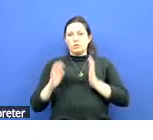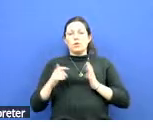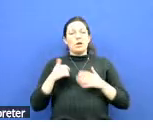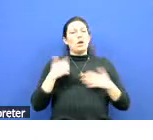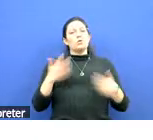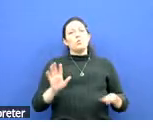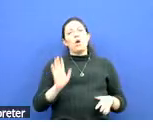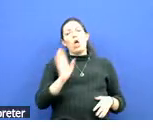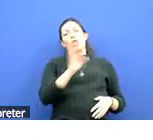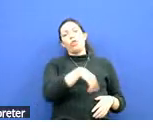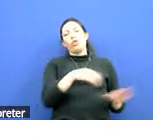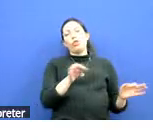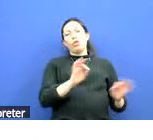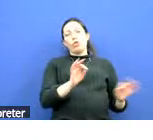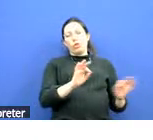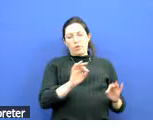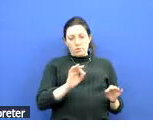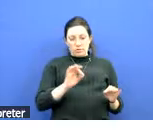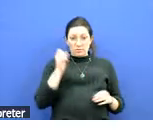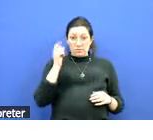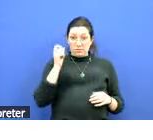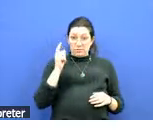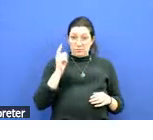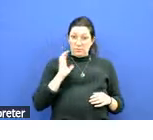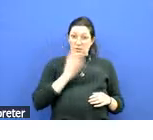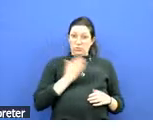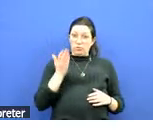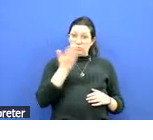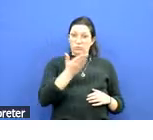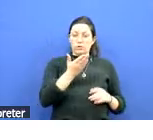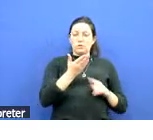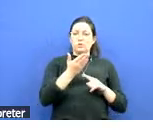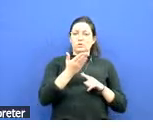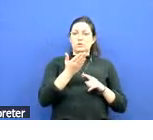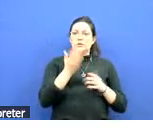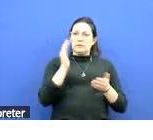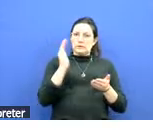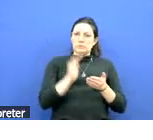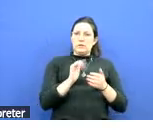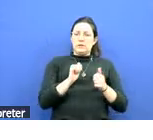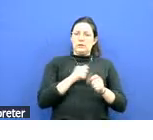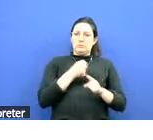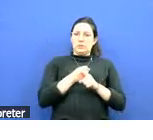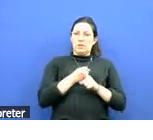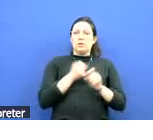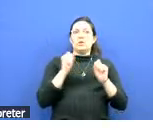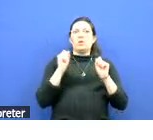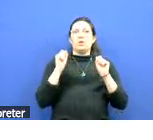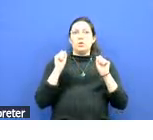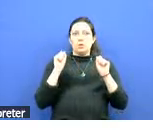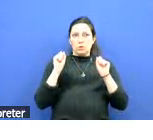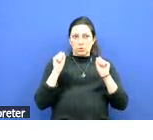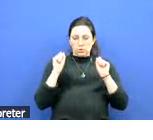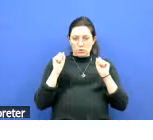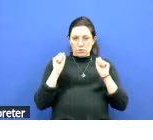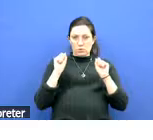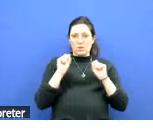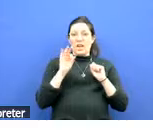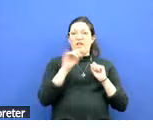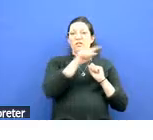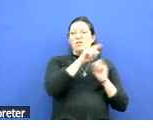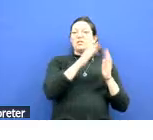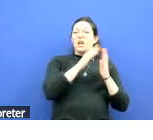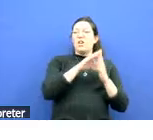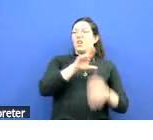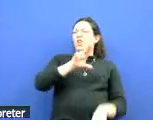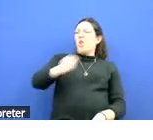fact that I know our suggestion of what this great solution is and minimizing impacts could lead to cases of individual hardship, so I don't want to minimize that,